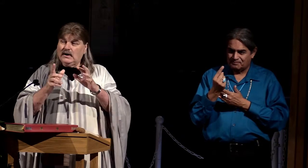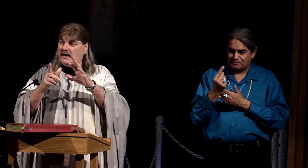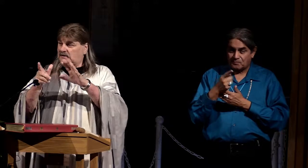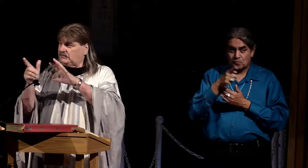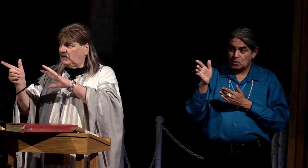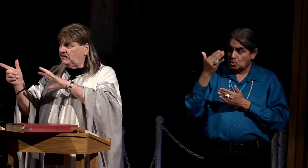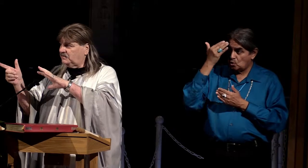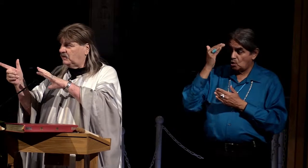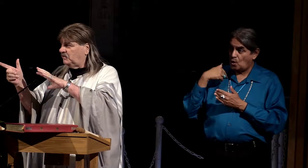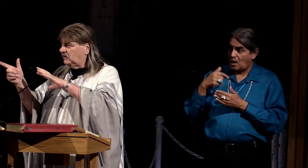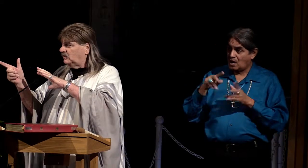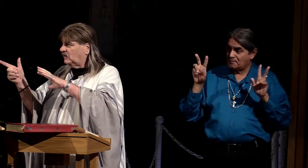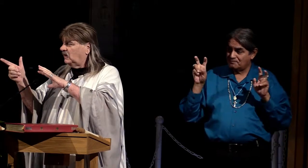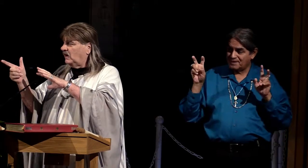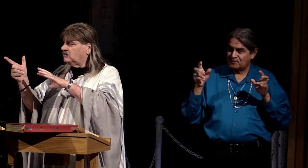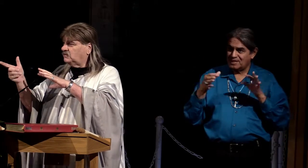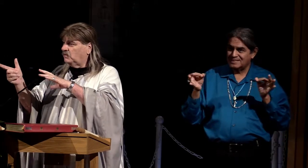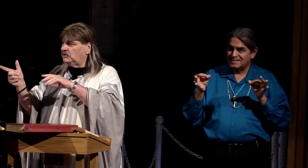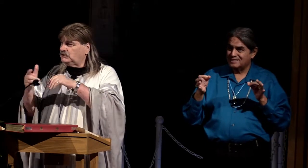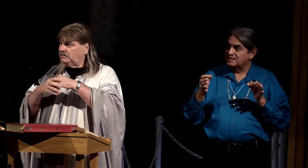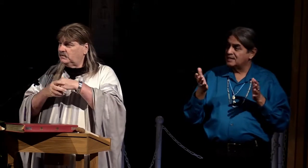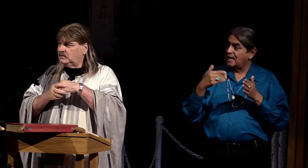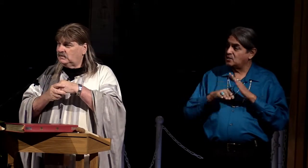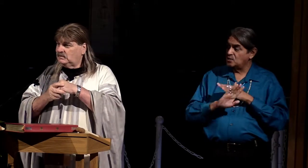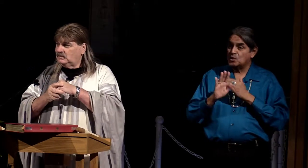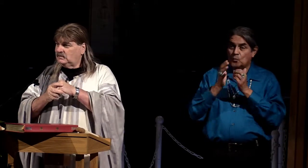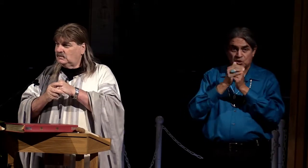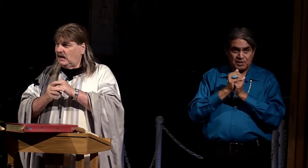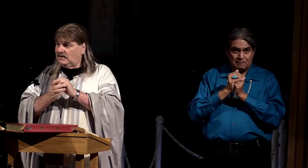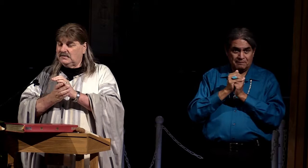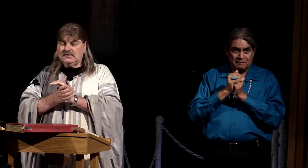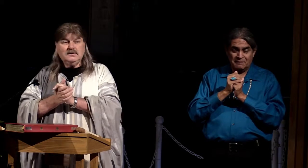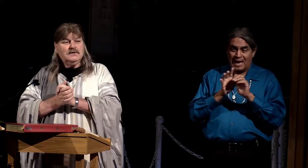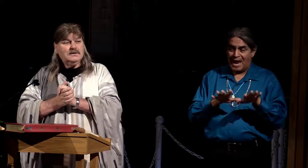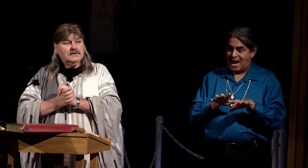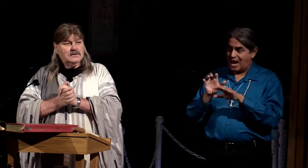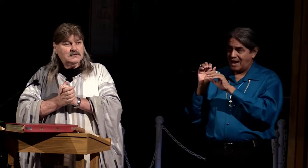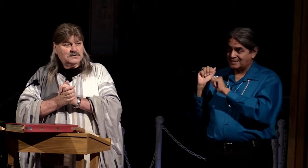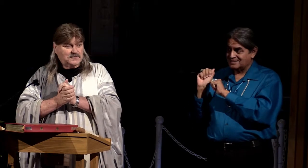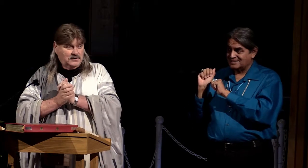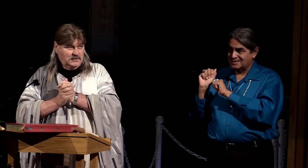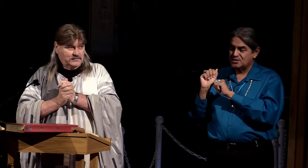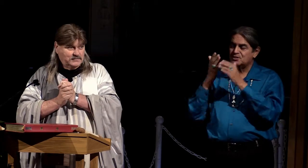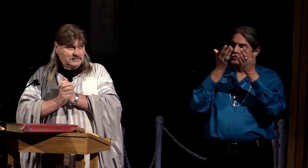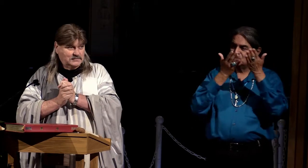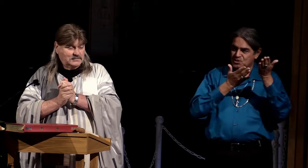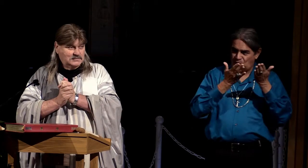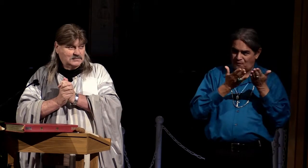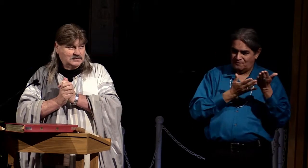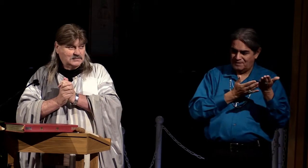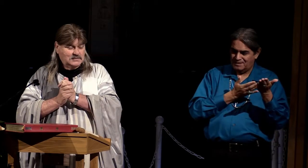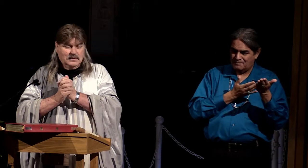You know our catchphrase when you come in is, enter to worship, exit to serve.